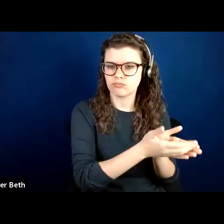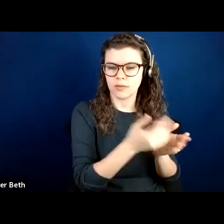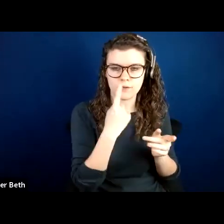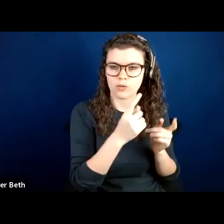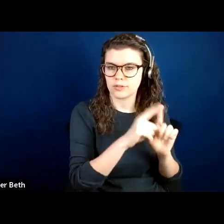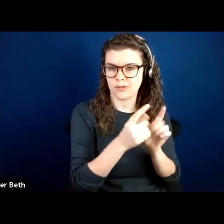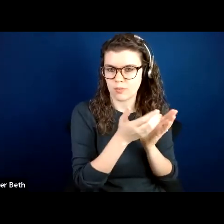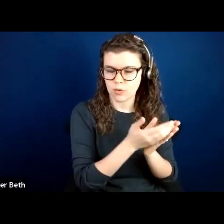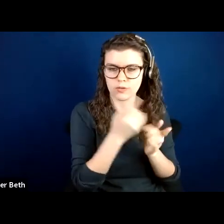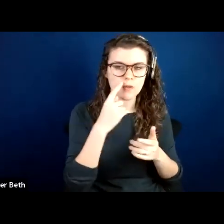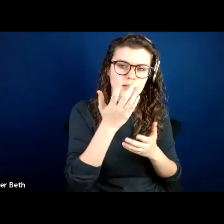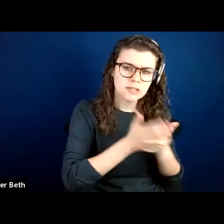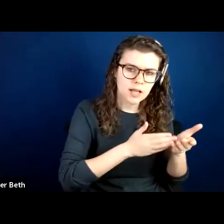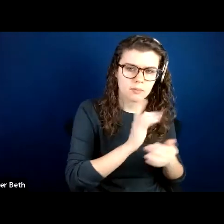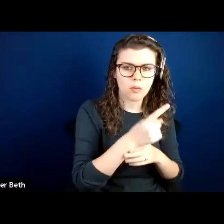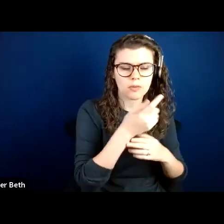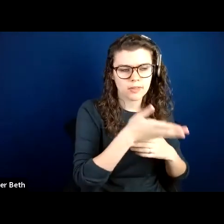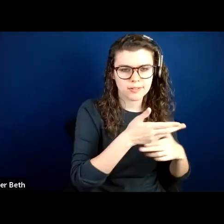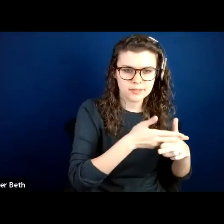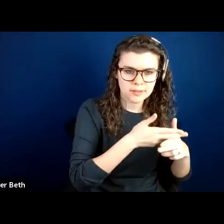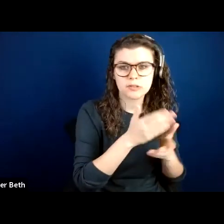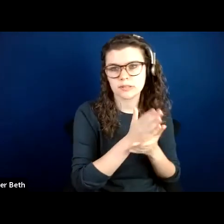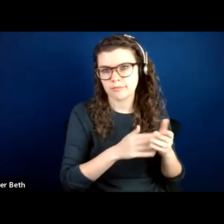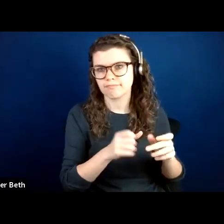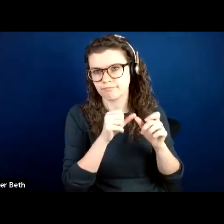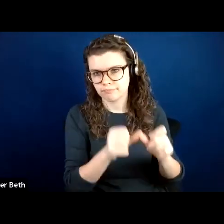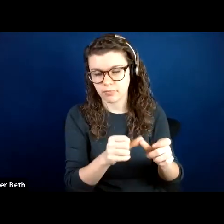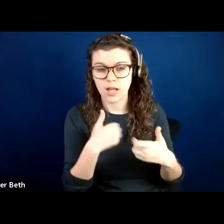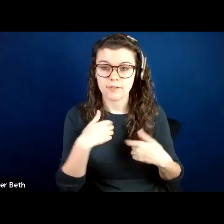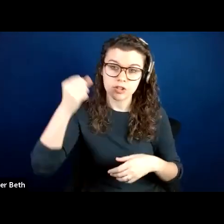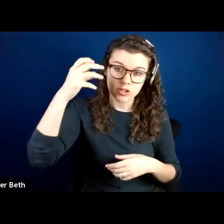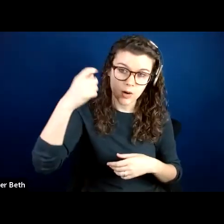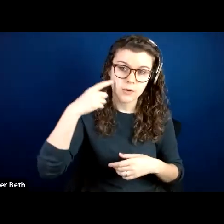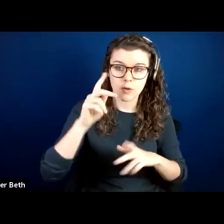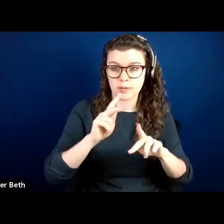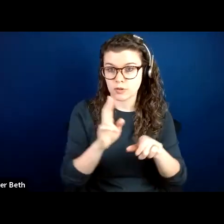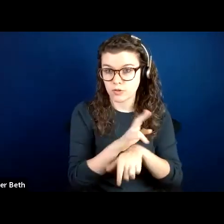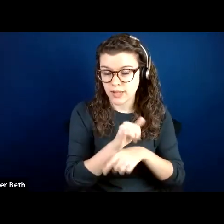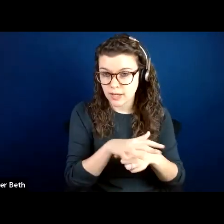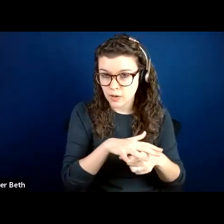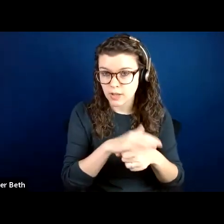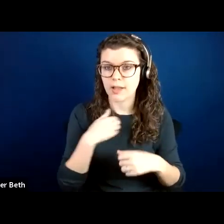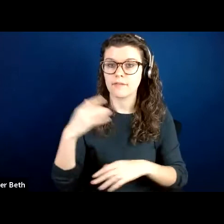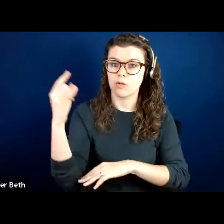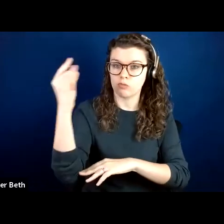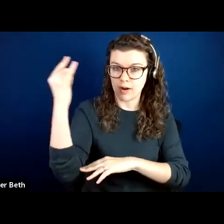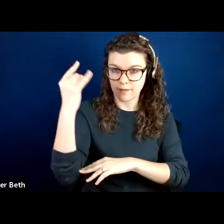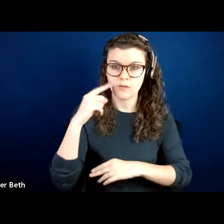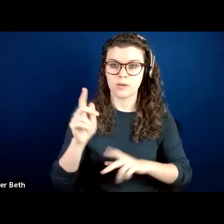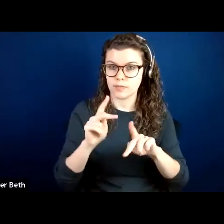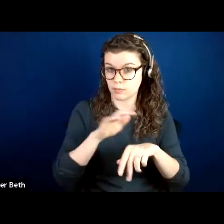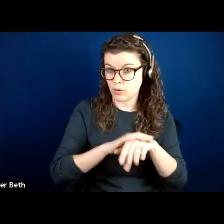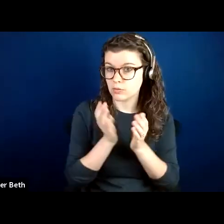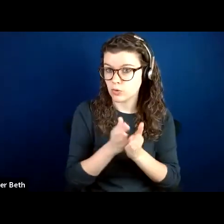have restrooms and showers for marina users and Wi-Fi access for boaters. Goodrich